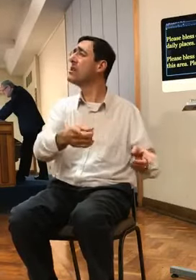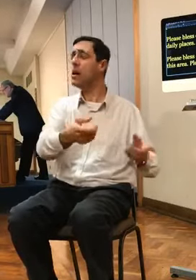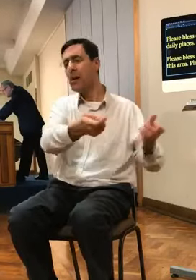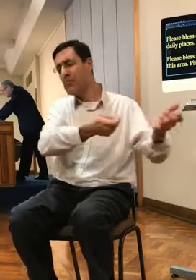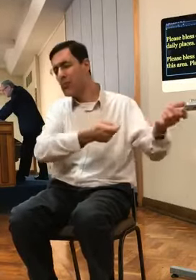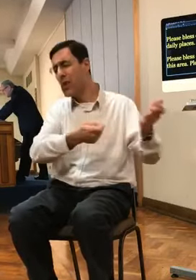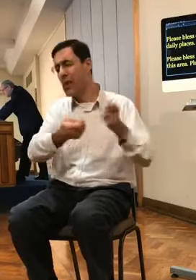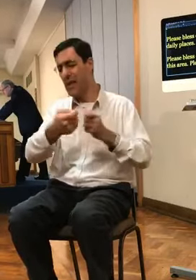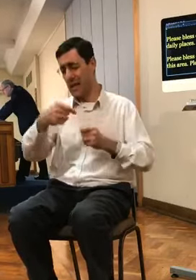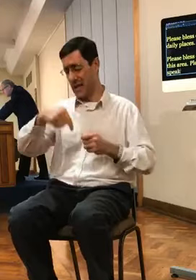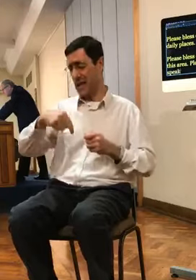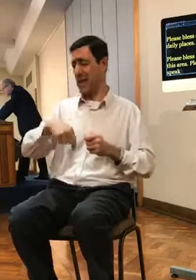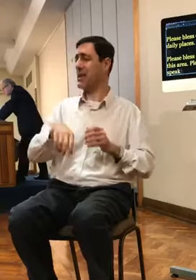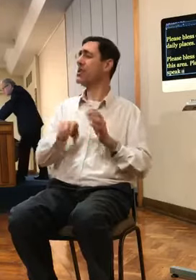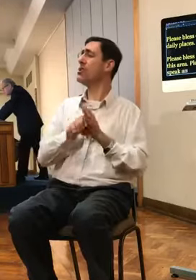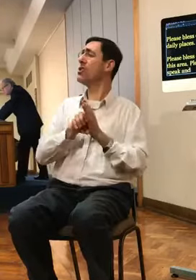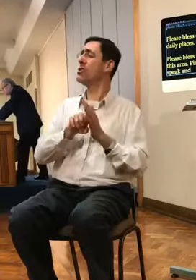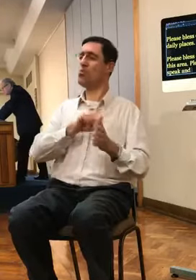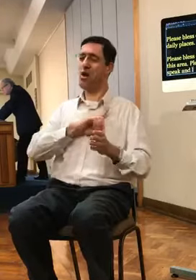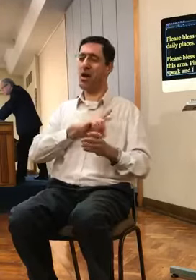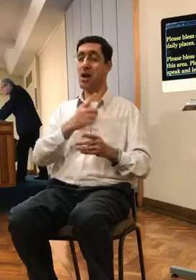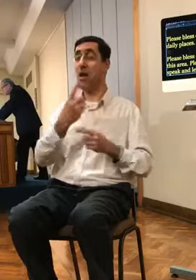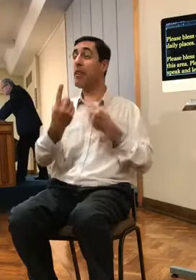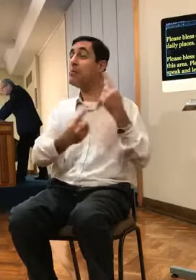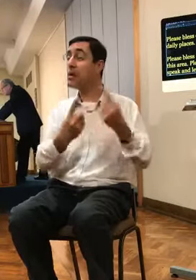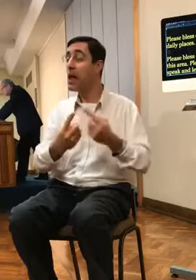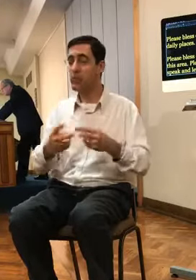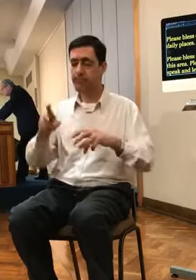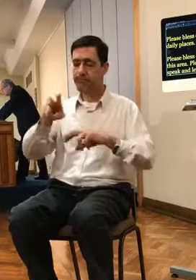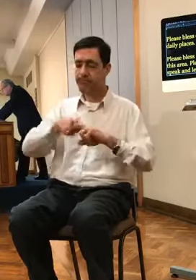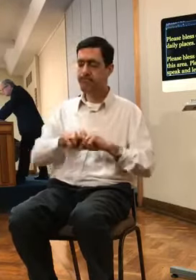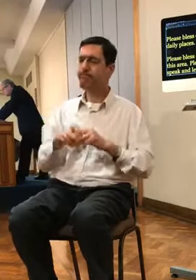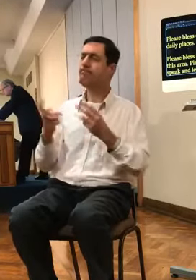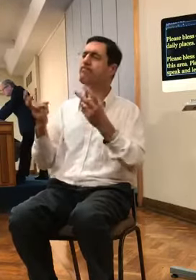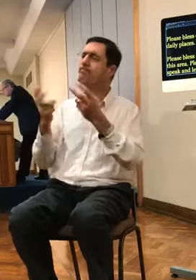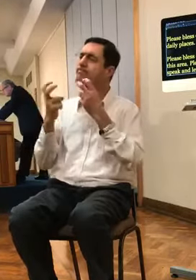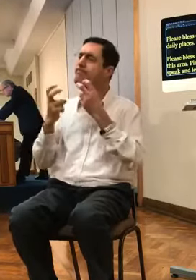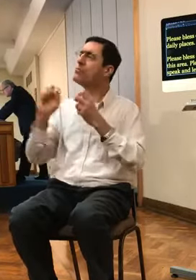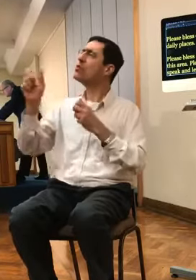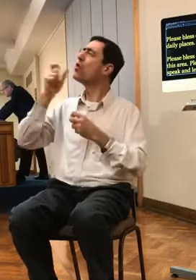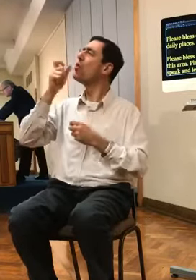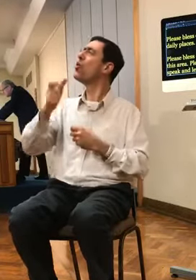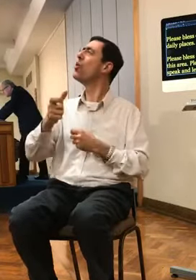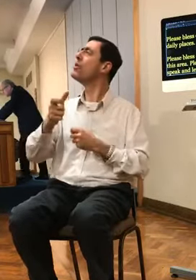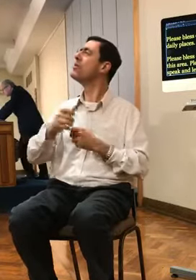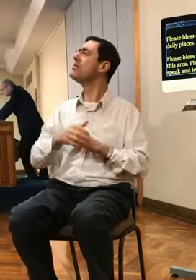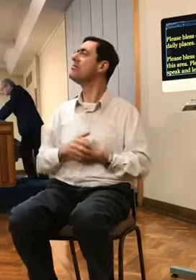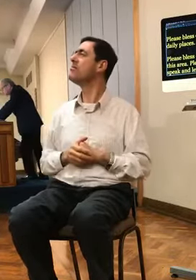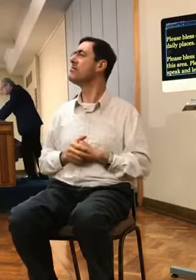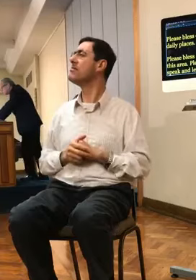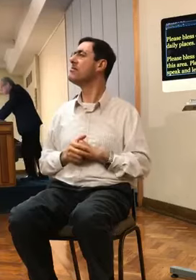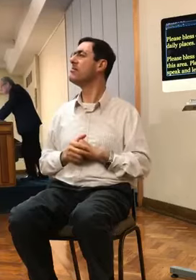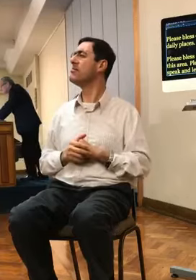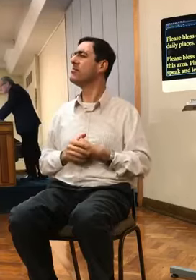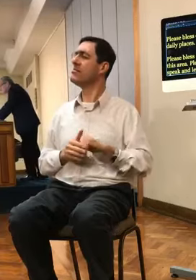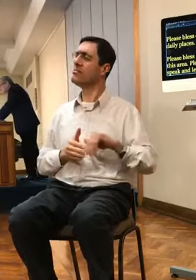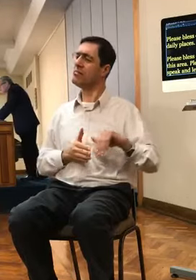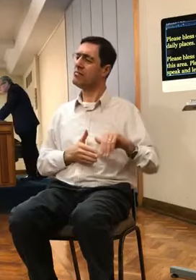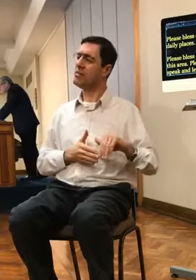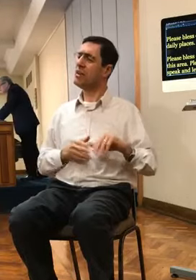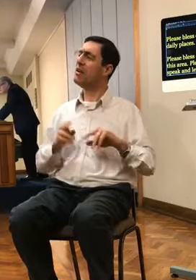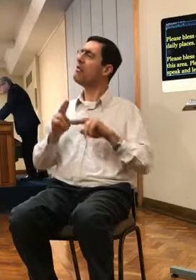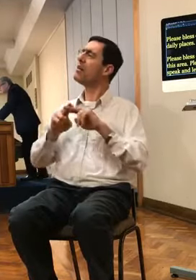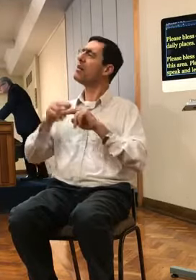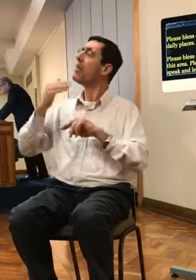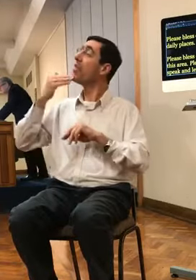Thy word. And oh Lord, we thank and praise Thee for the ministry of Thy word that Thou dost give us here. Oh Lord,